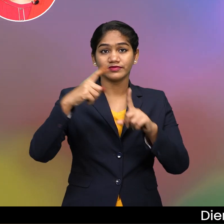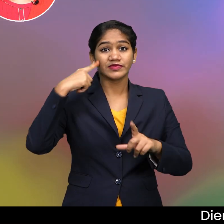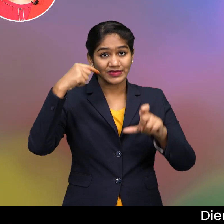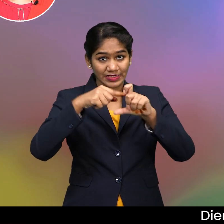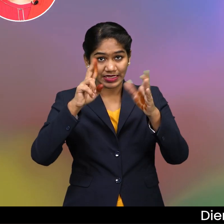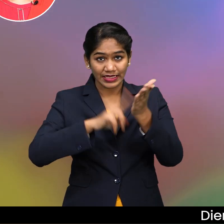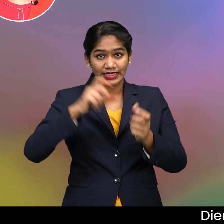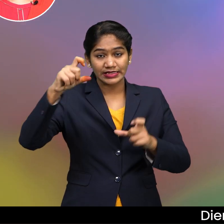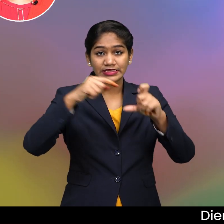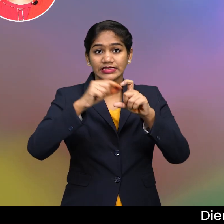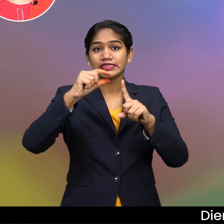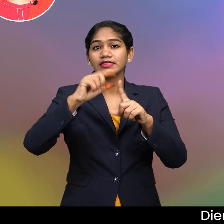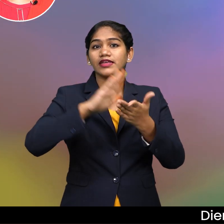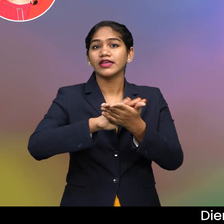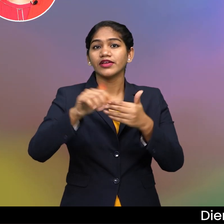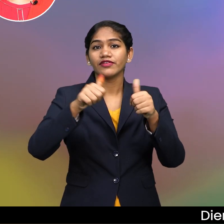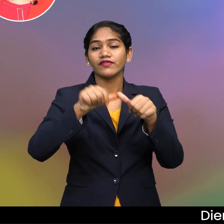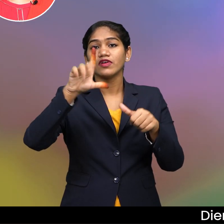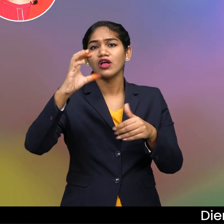Diencephalon.